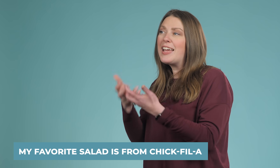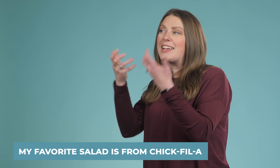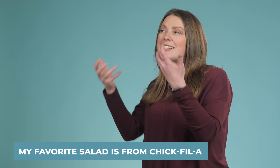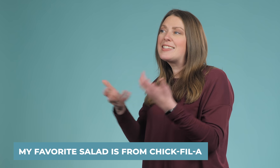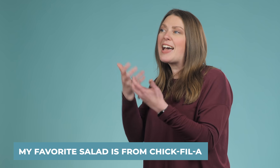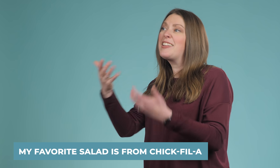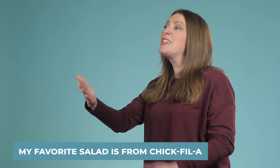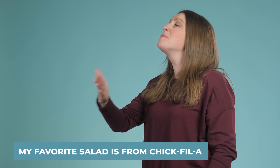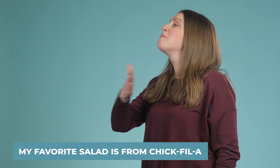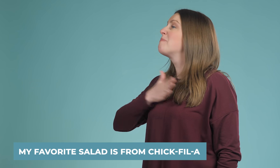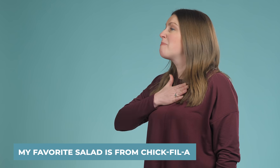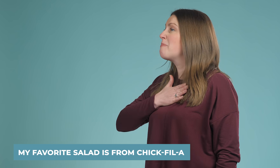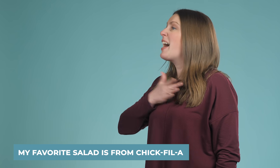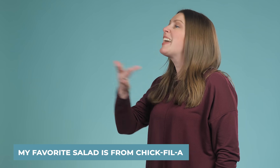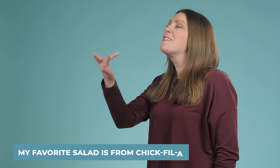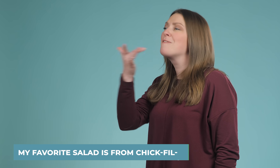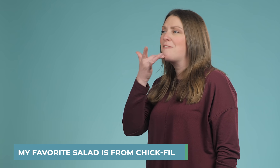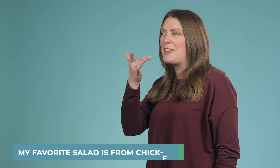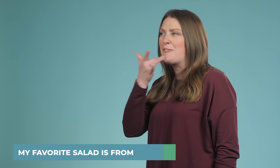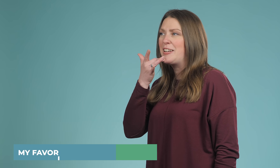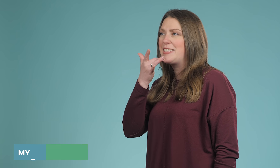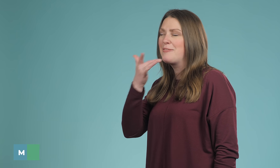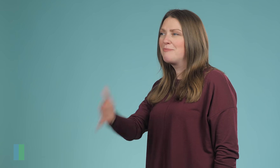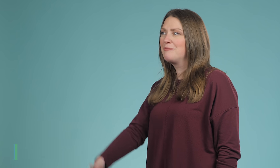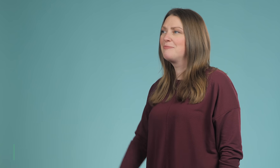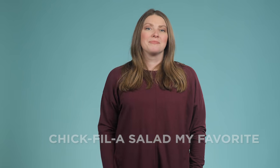Chick-fil-A salad, my favorite.